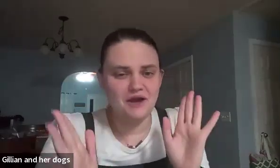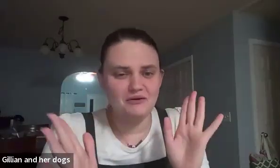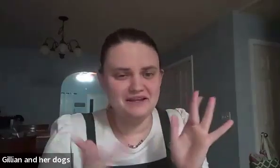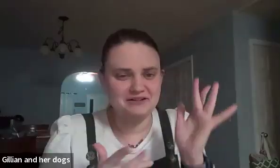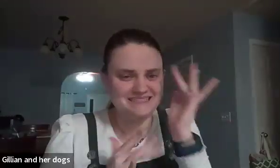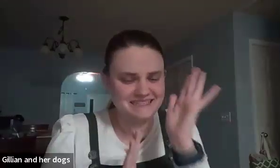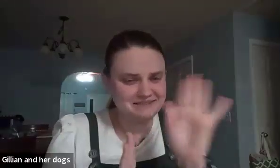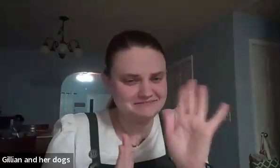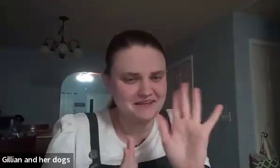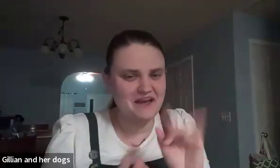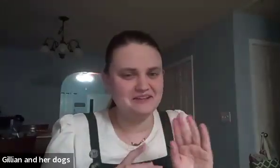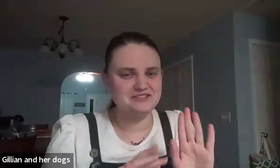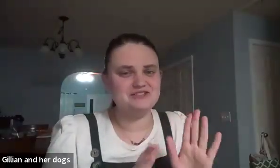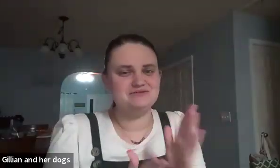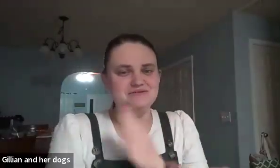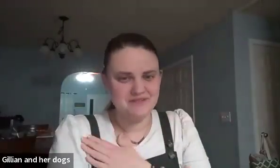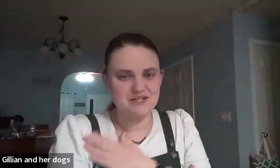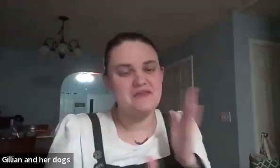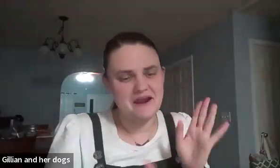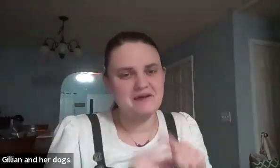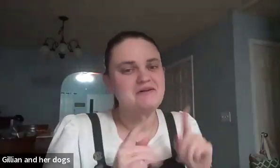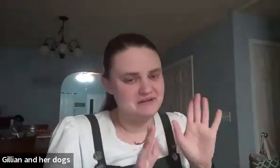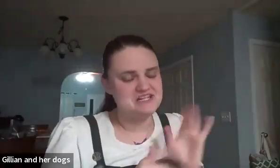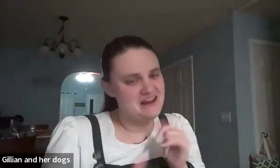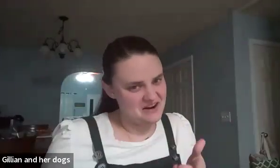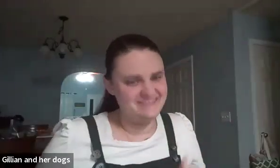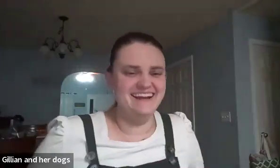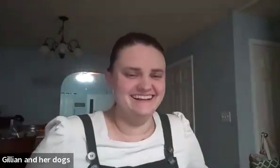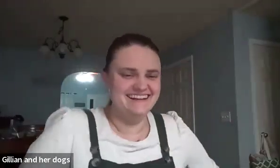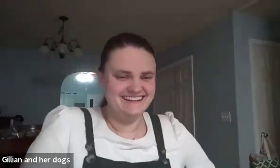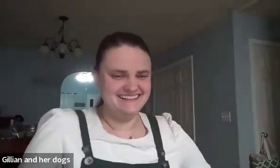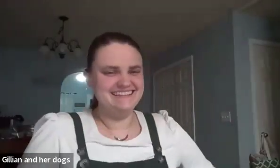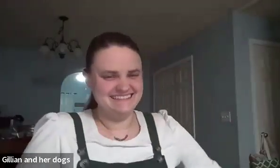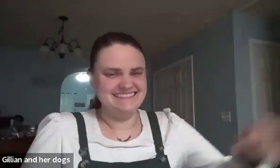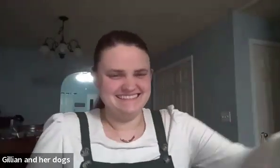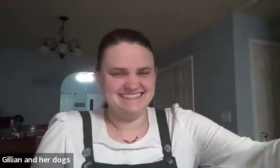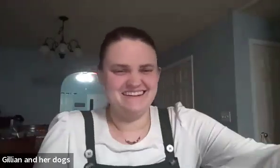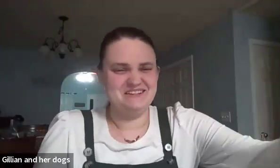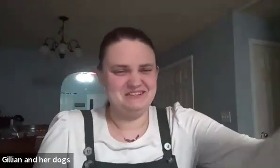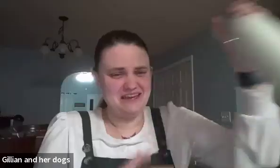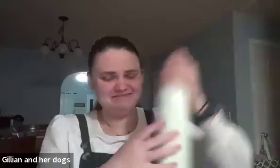know like you're sick and that you're there, but you're not there. So I can do that.